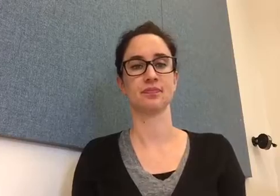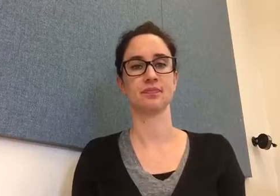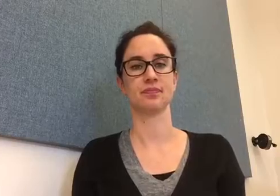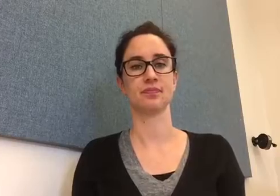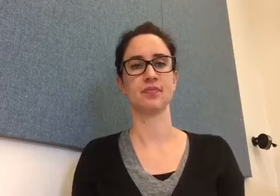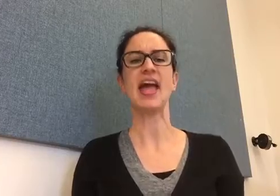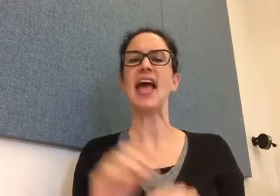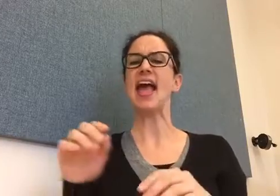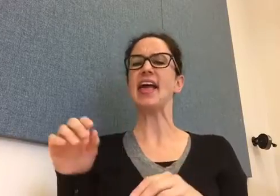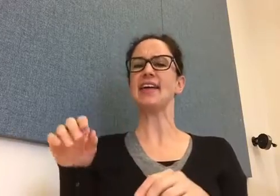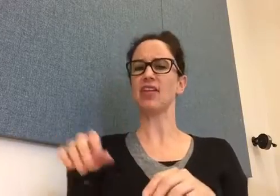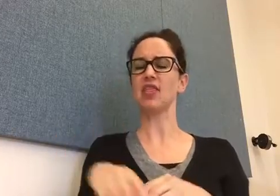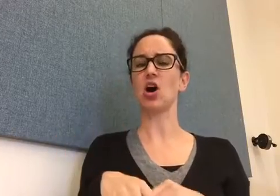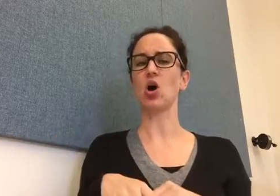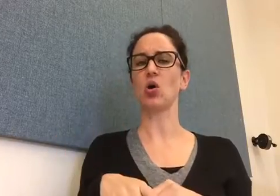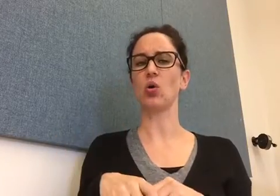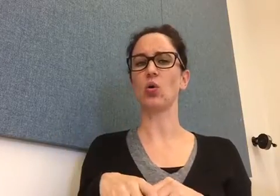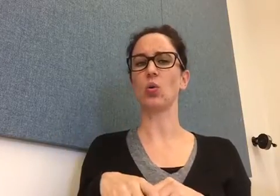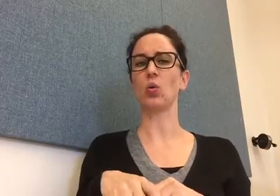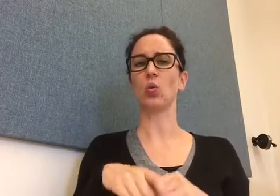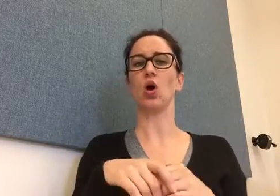Even though steerage sanitation was still in need of